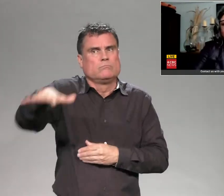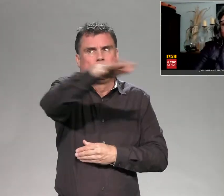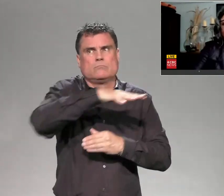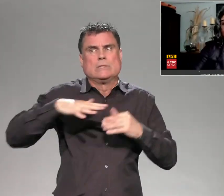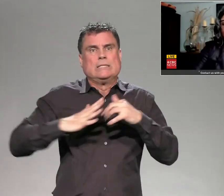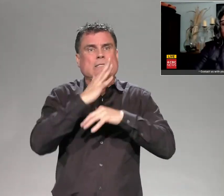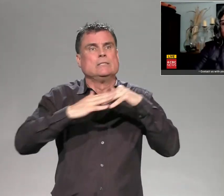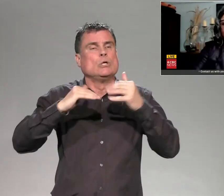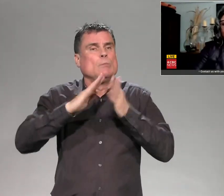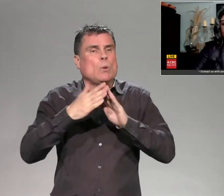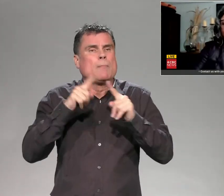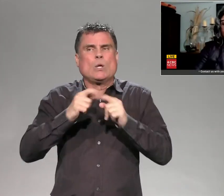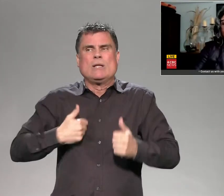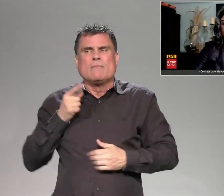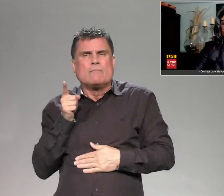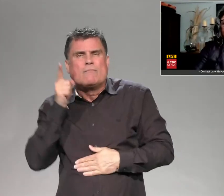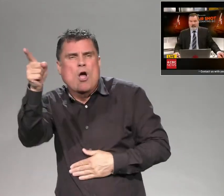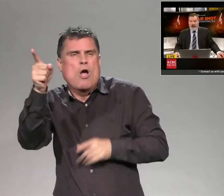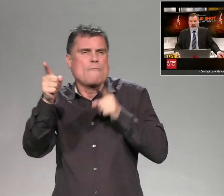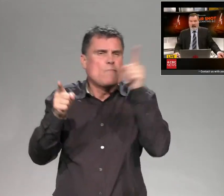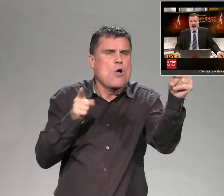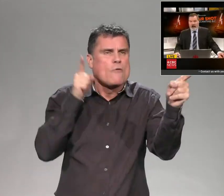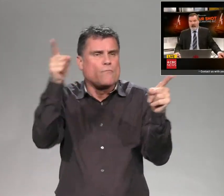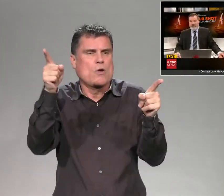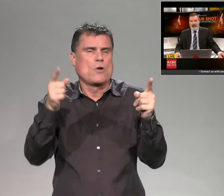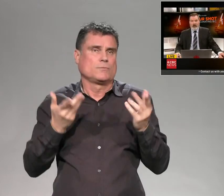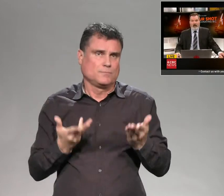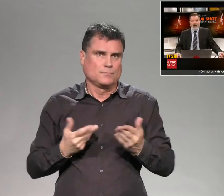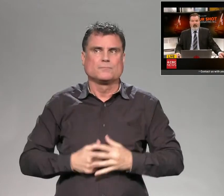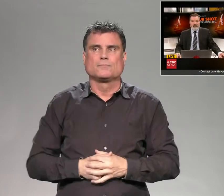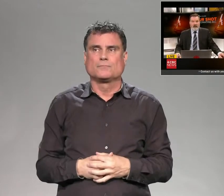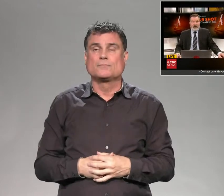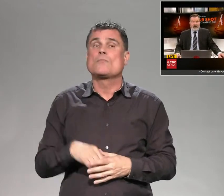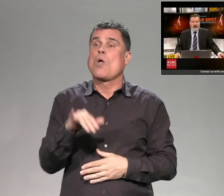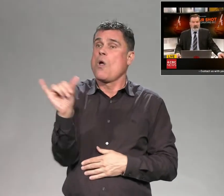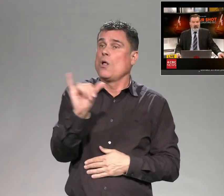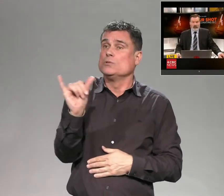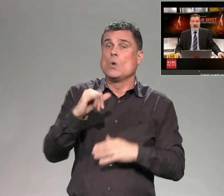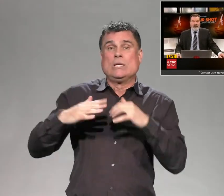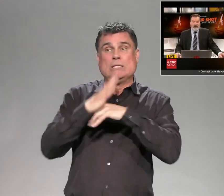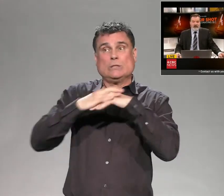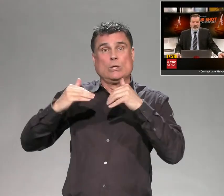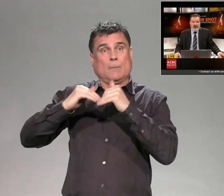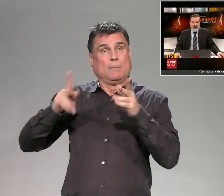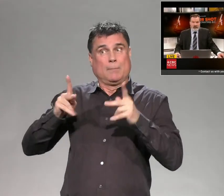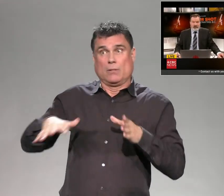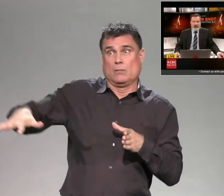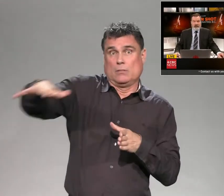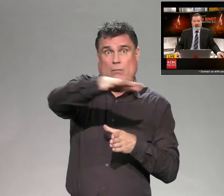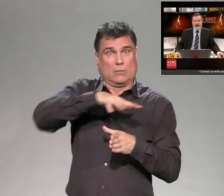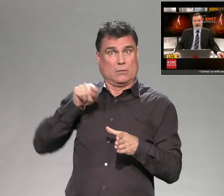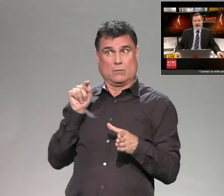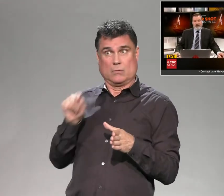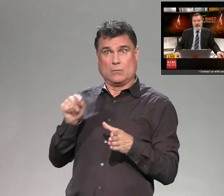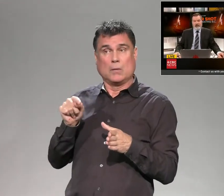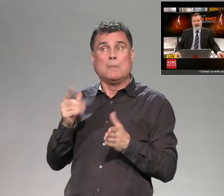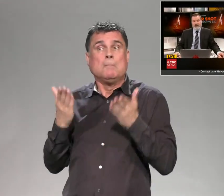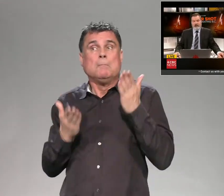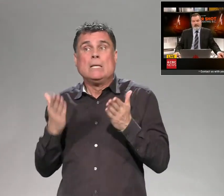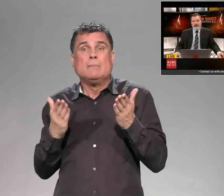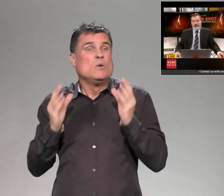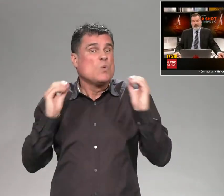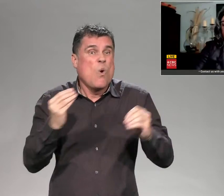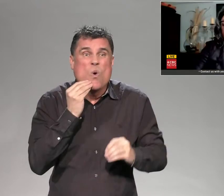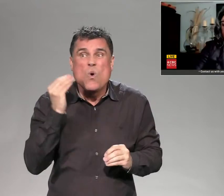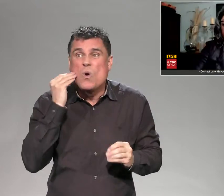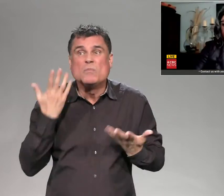address people who don't live in urban areas and may not have a home of their own or who suffer from addictions? It